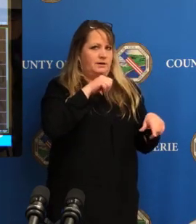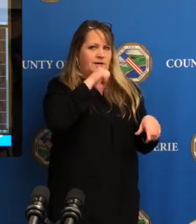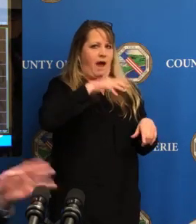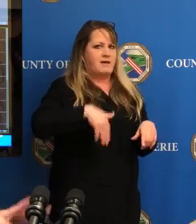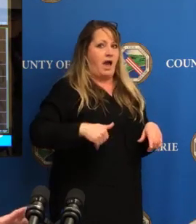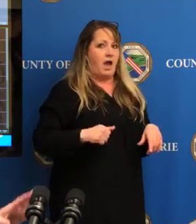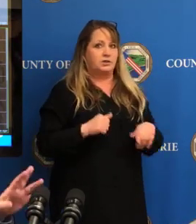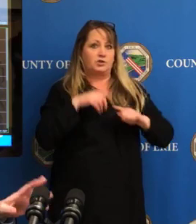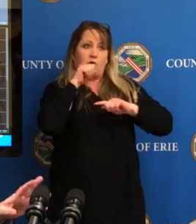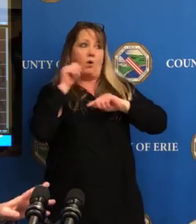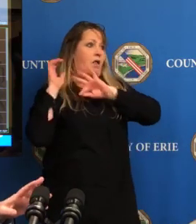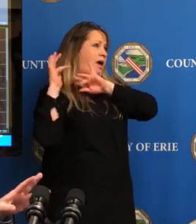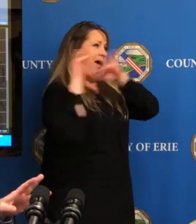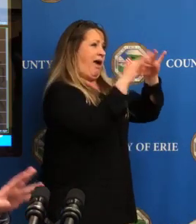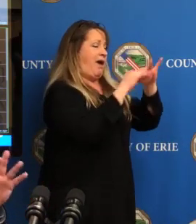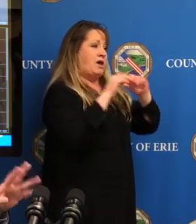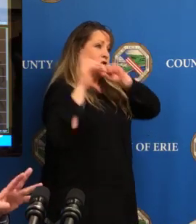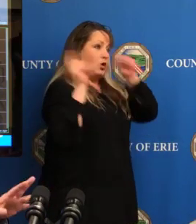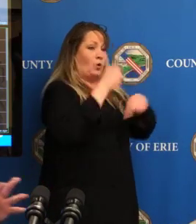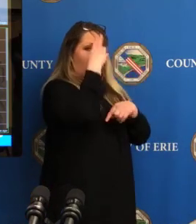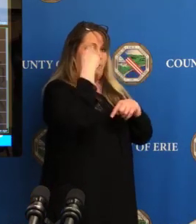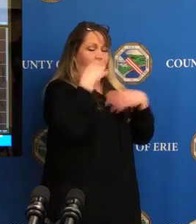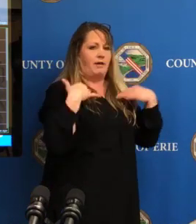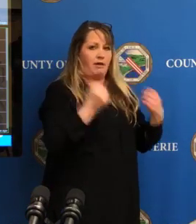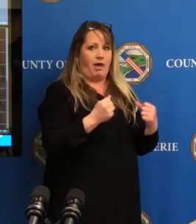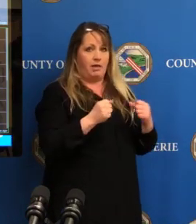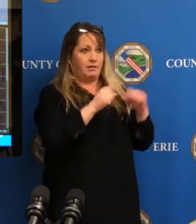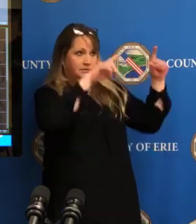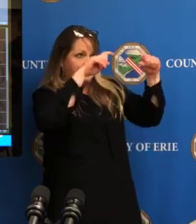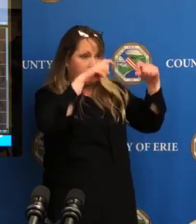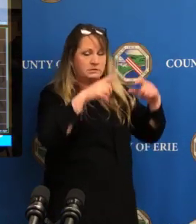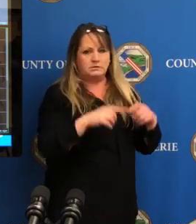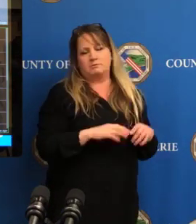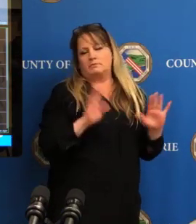want people just running to the Catholic Health organization to get tested.